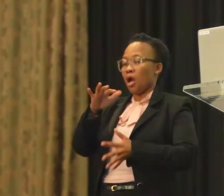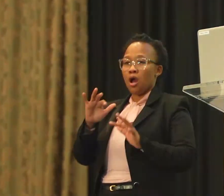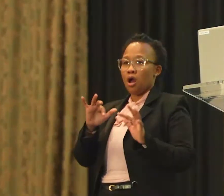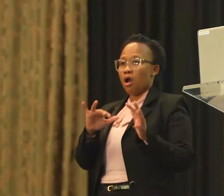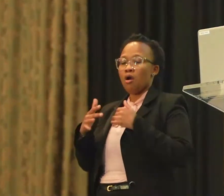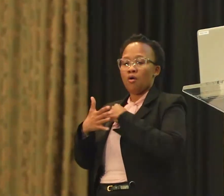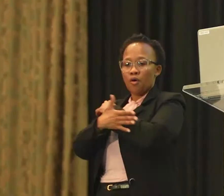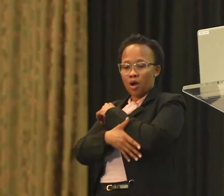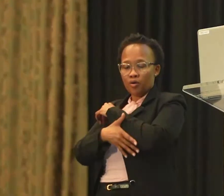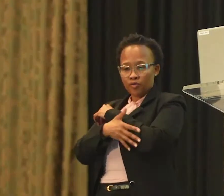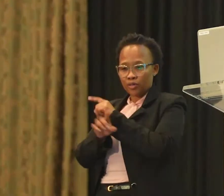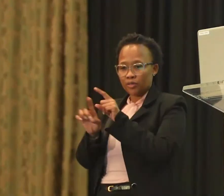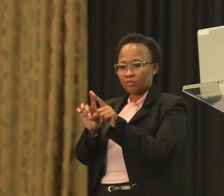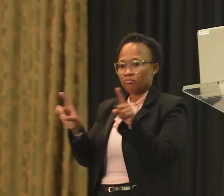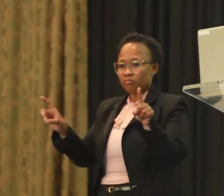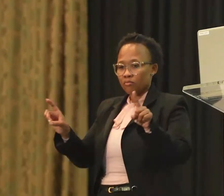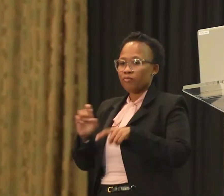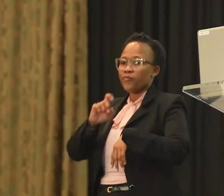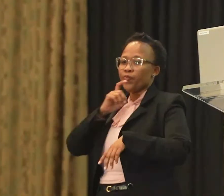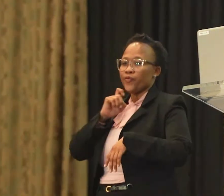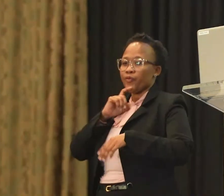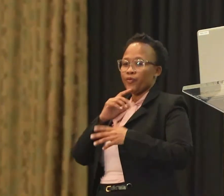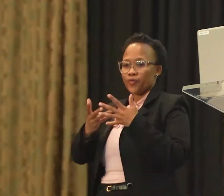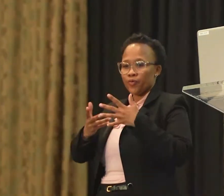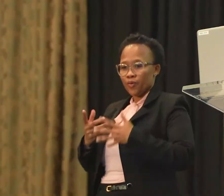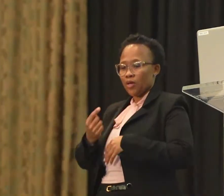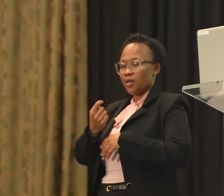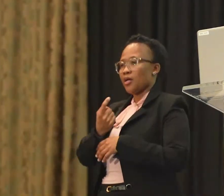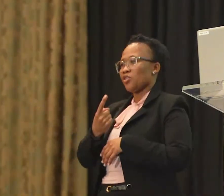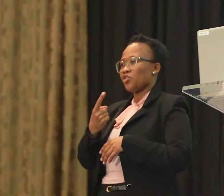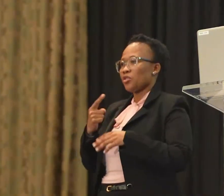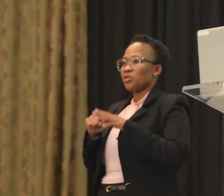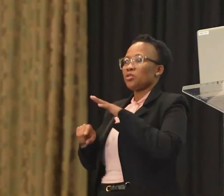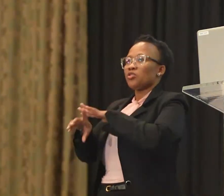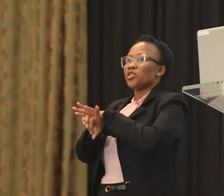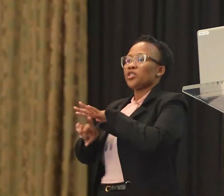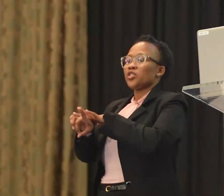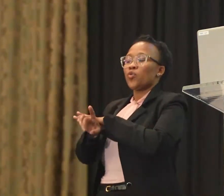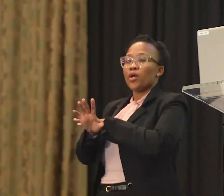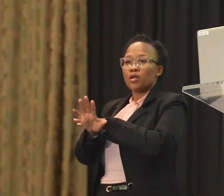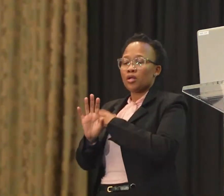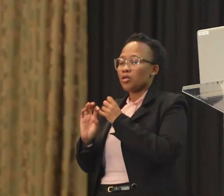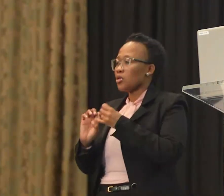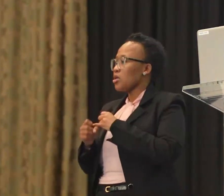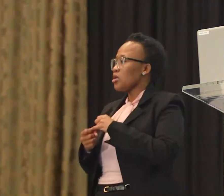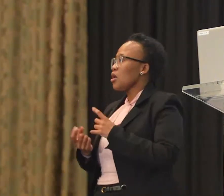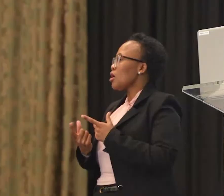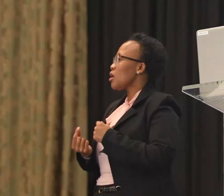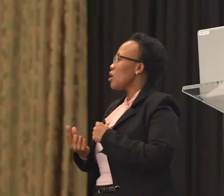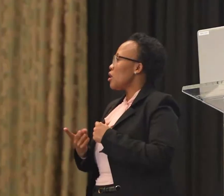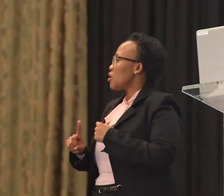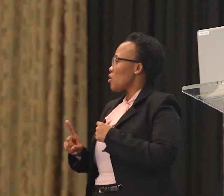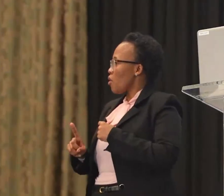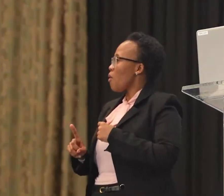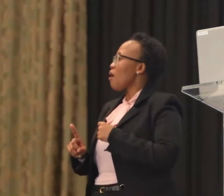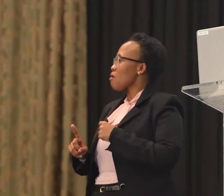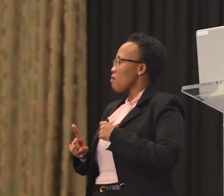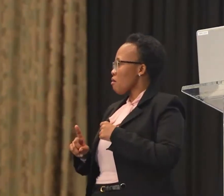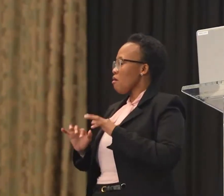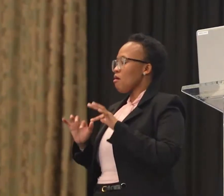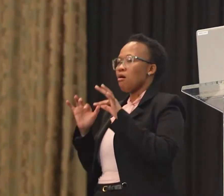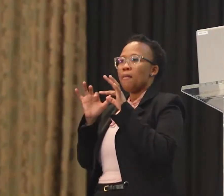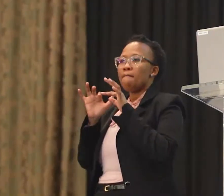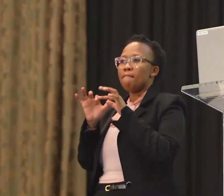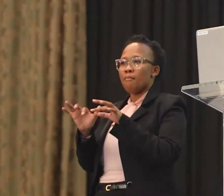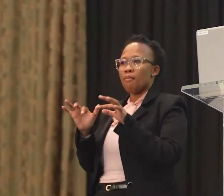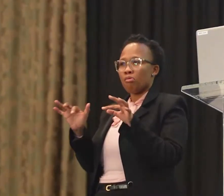using members of key population in each district to try and find people that